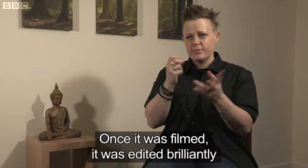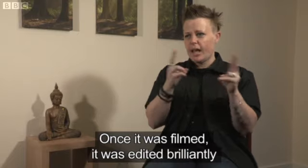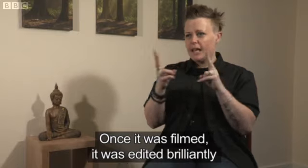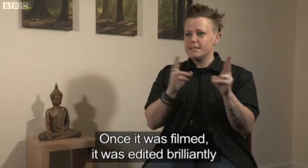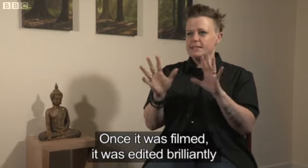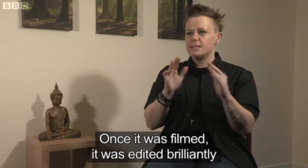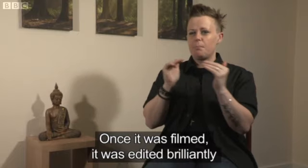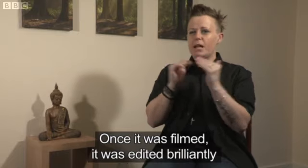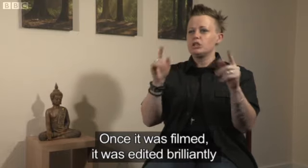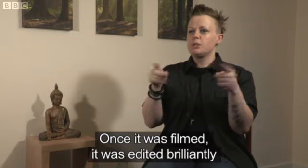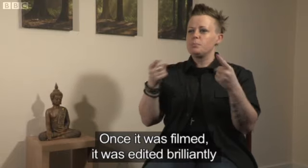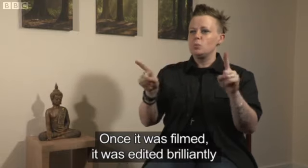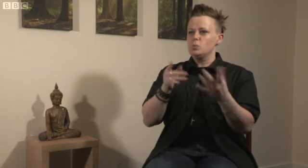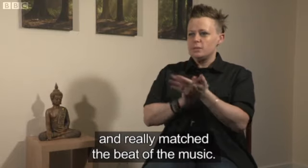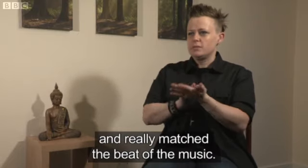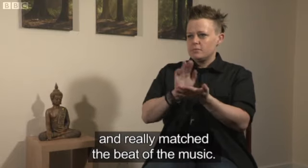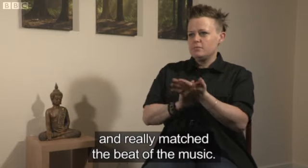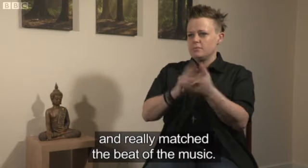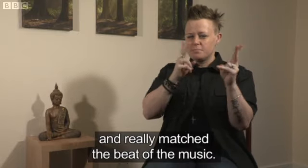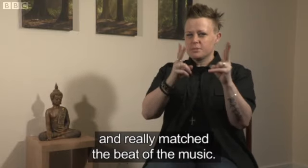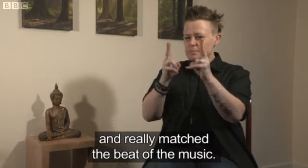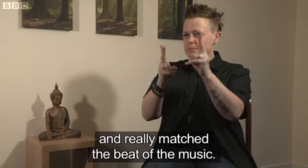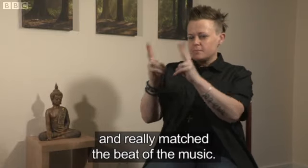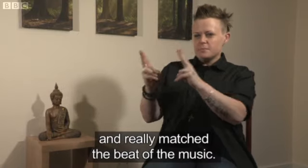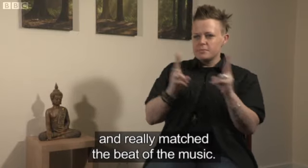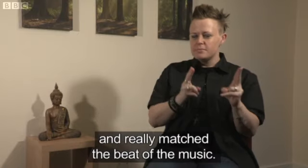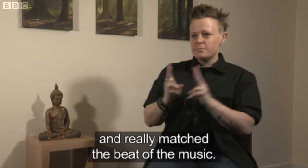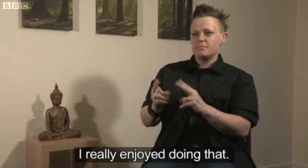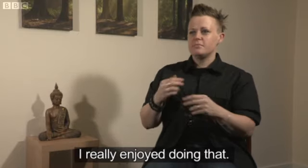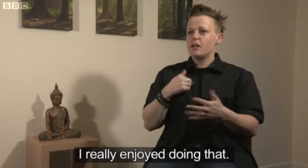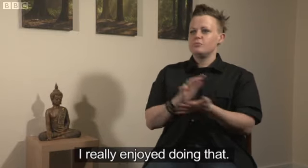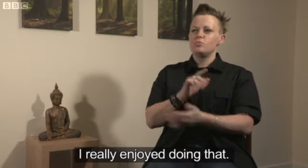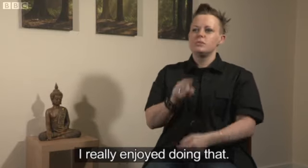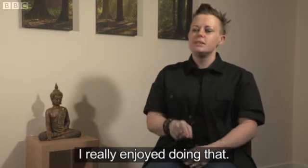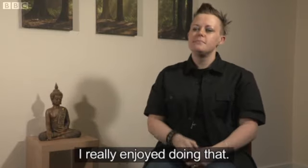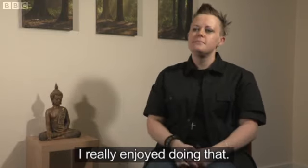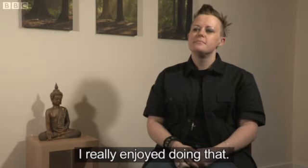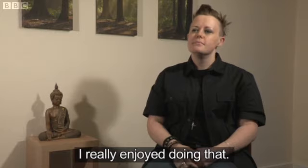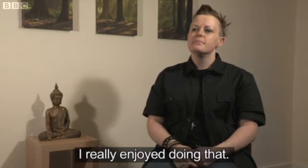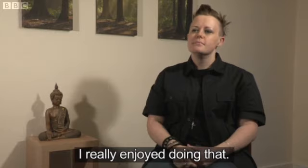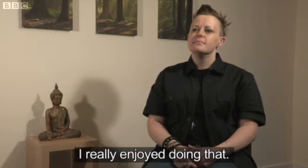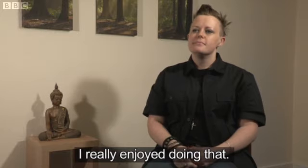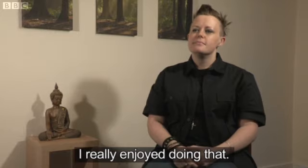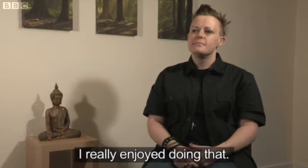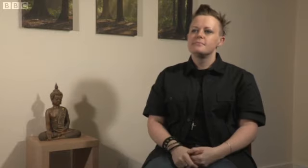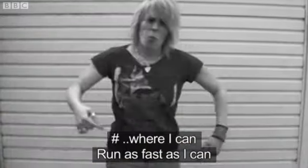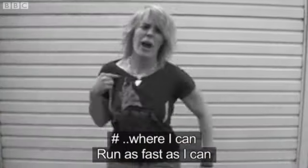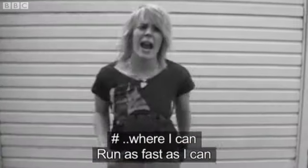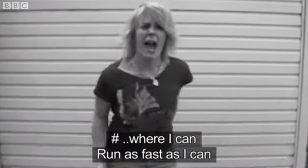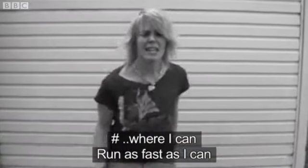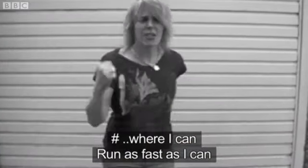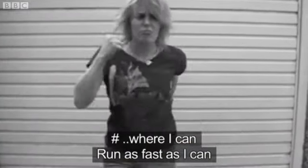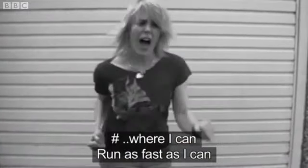was edited brilliantly and really matched the beat of the music. I really enjoyed doing that. Out of here, where I can